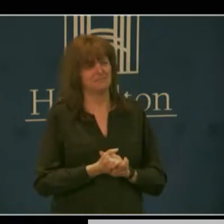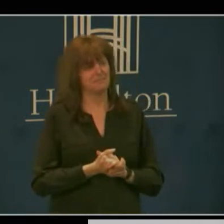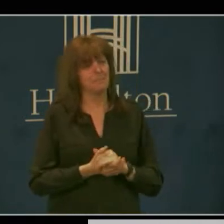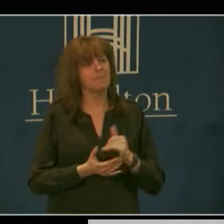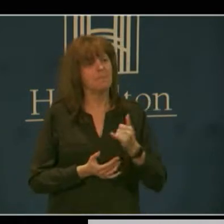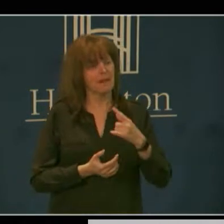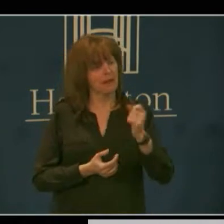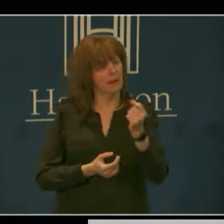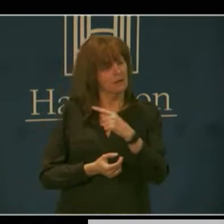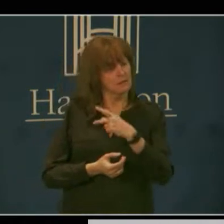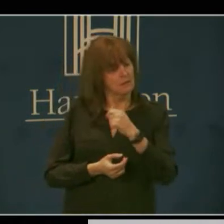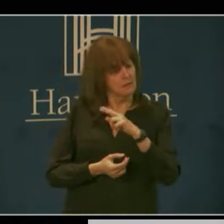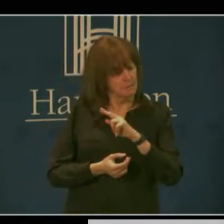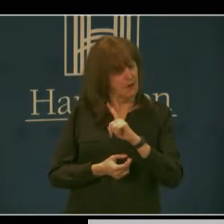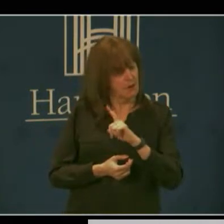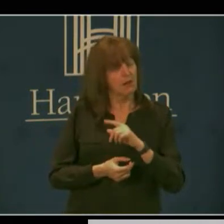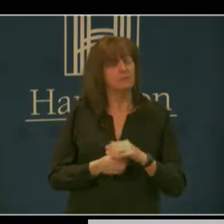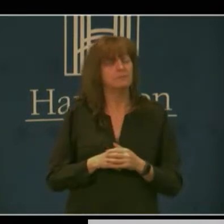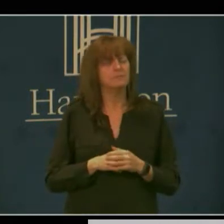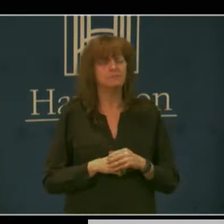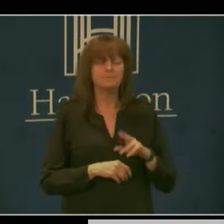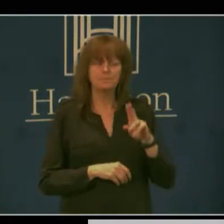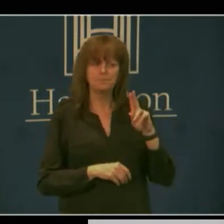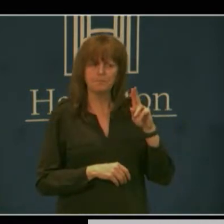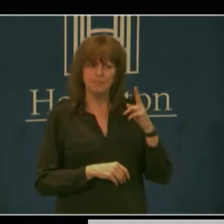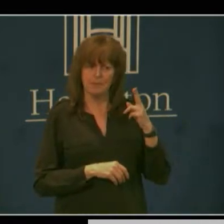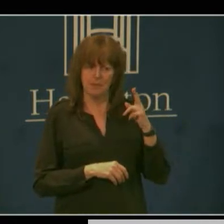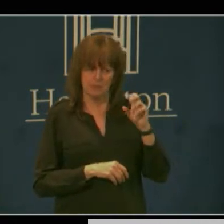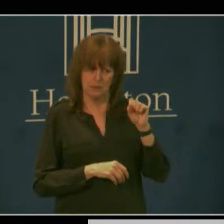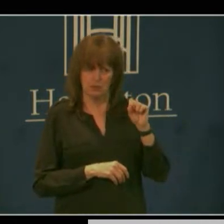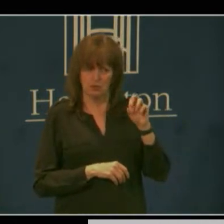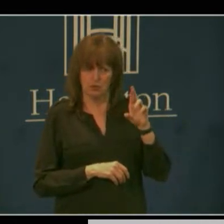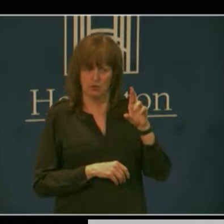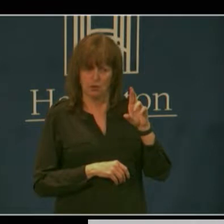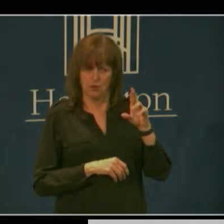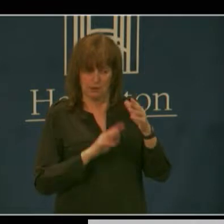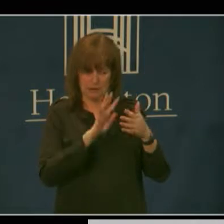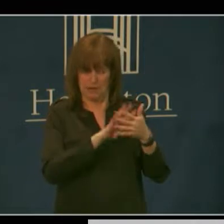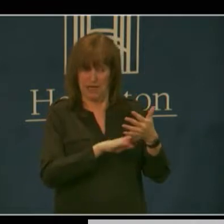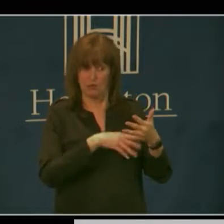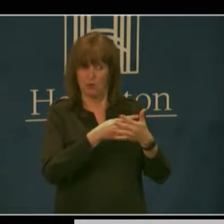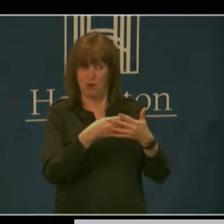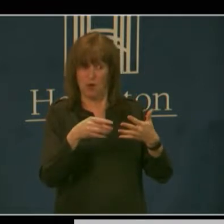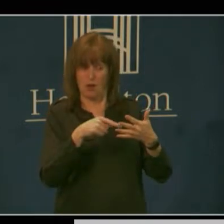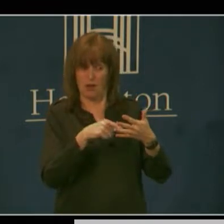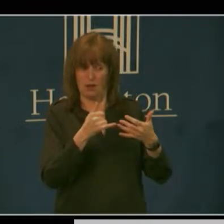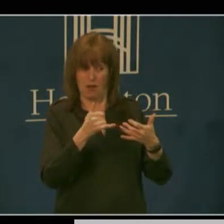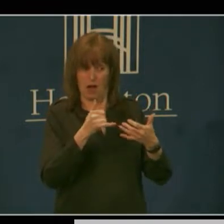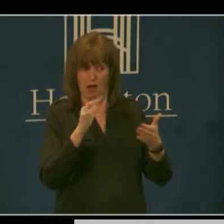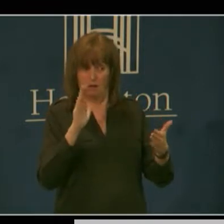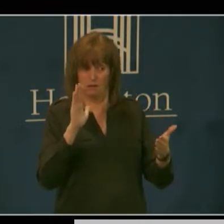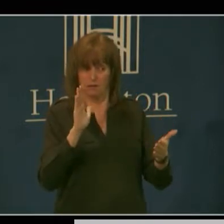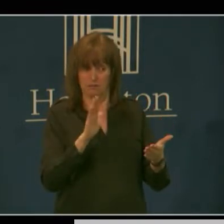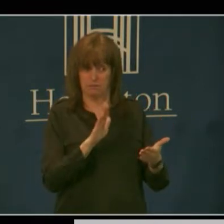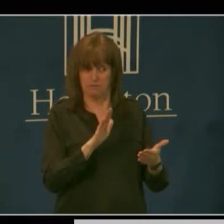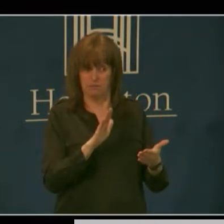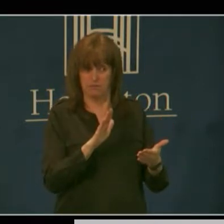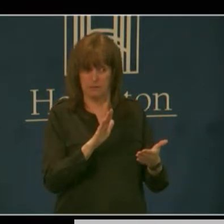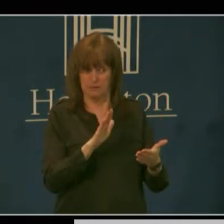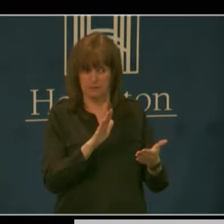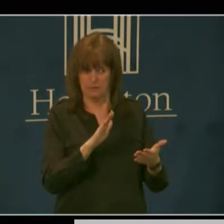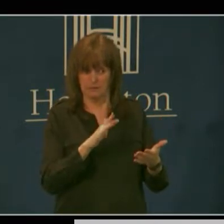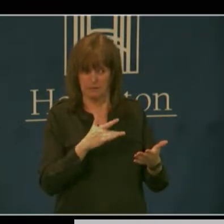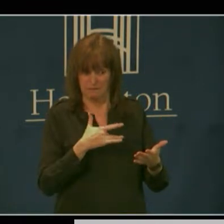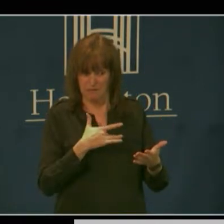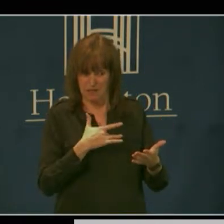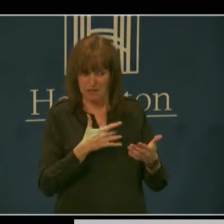HSR service won't be reduced further or even stopped altogether? Many employers will still expect us to report